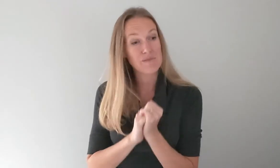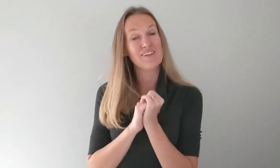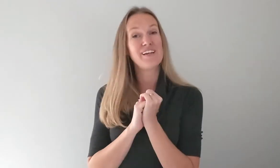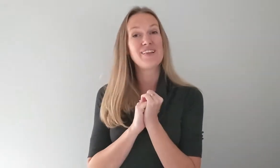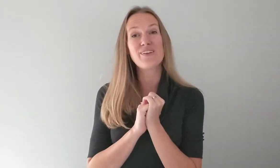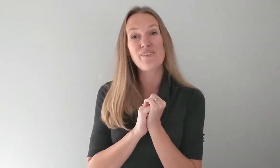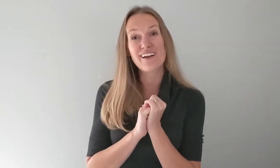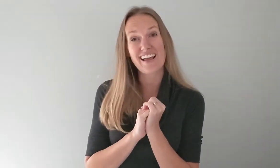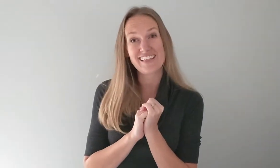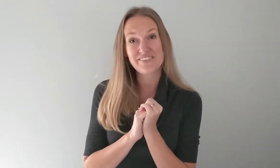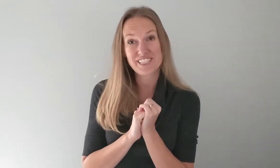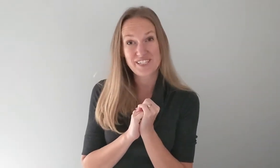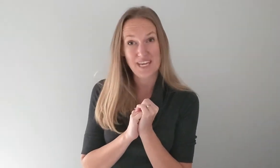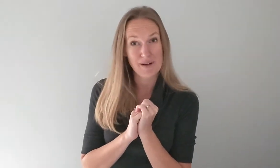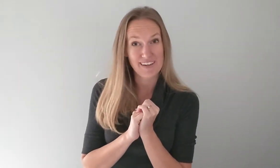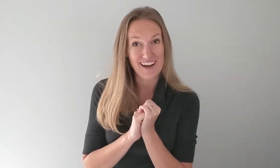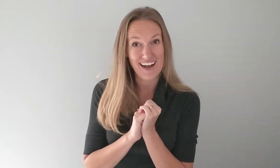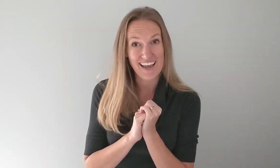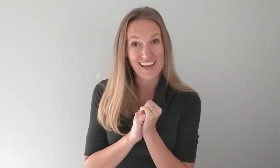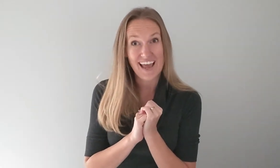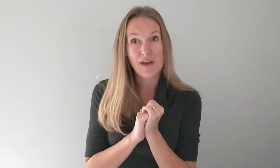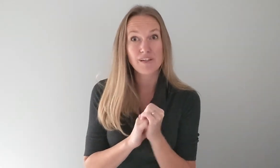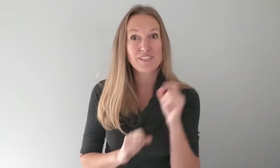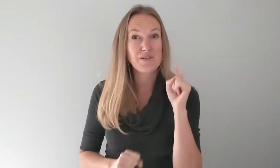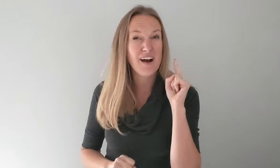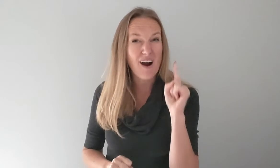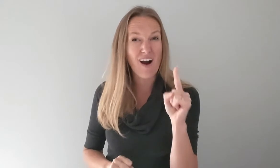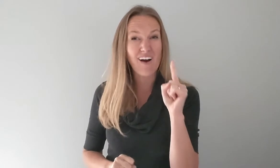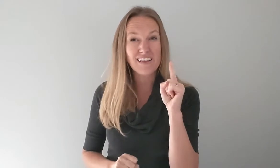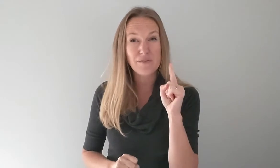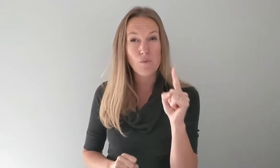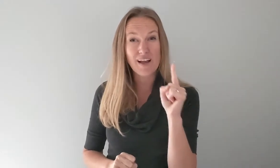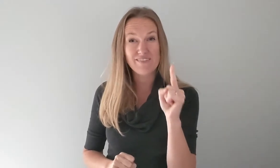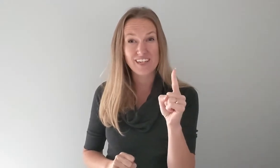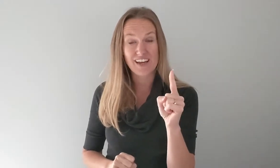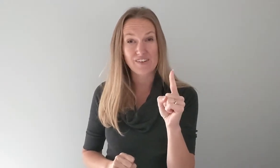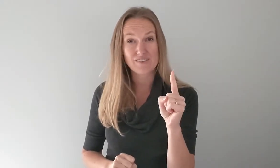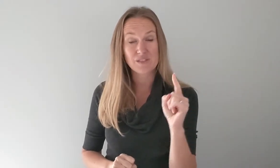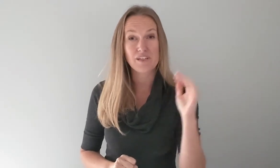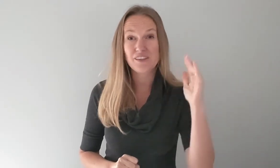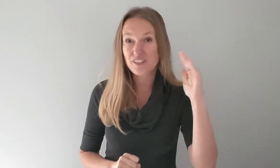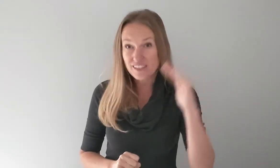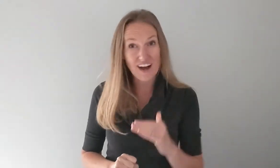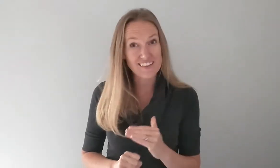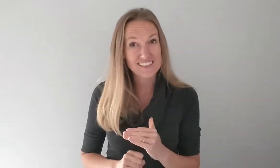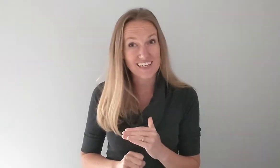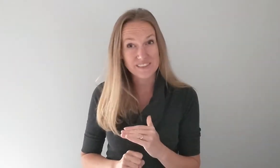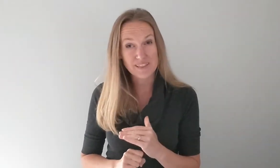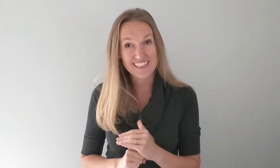learning Lord, I lift your name on high, and we're going to do it all in one video. So we're going to learn all the signs we need